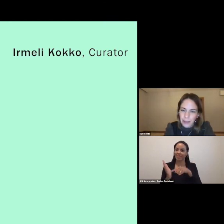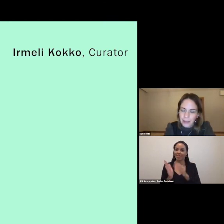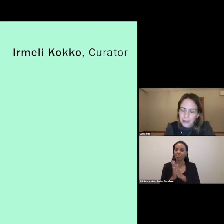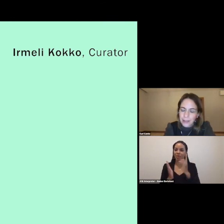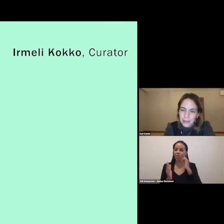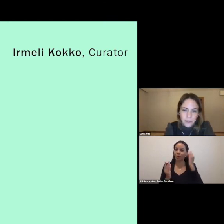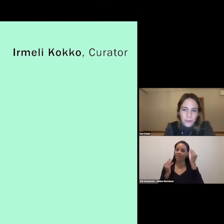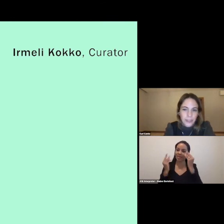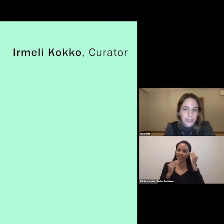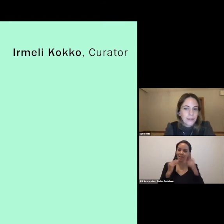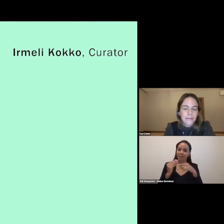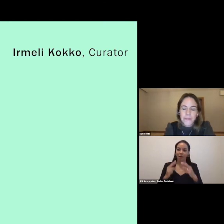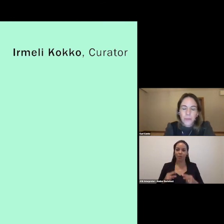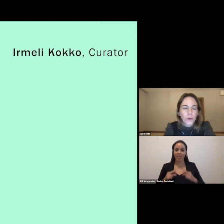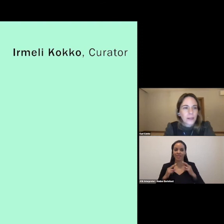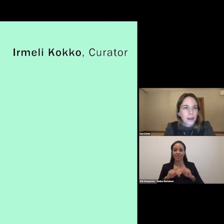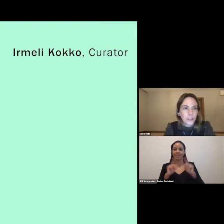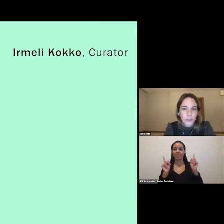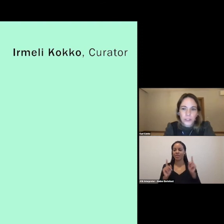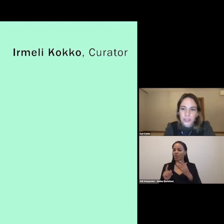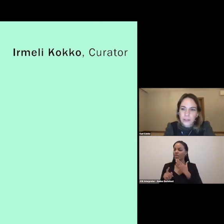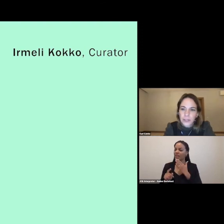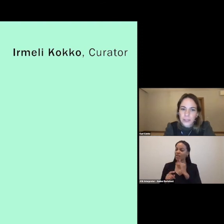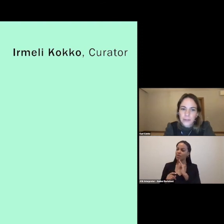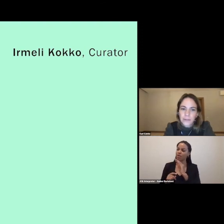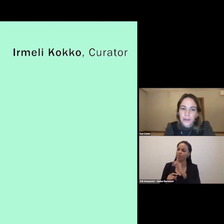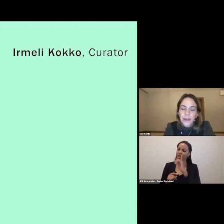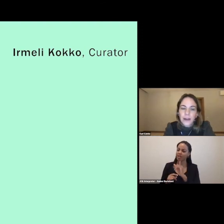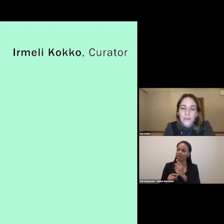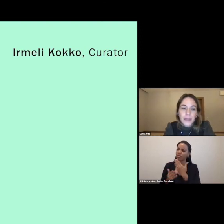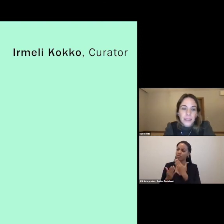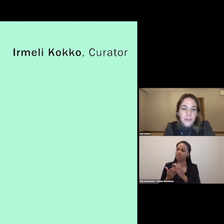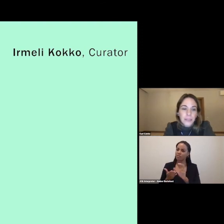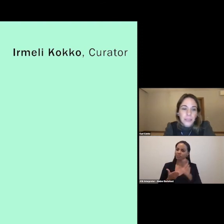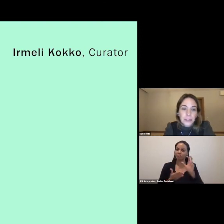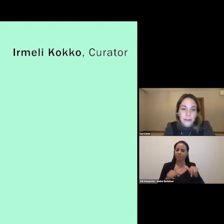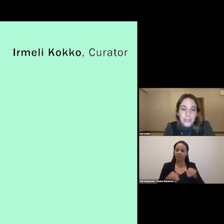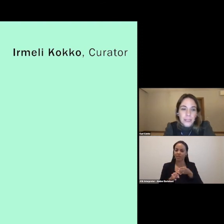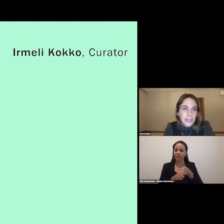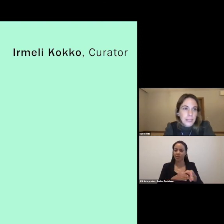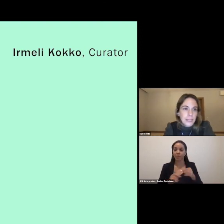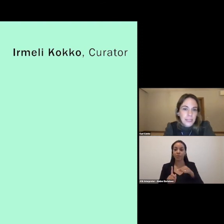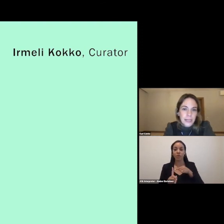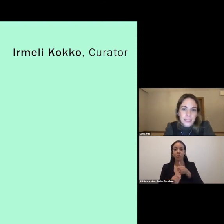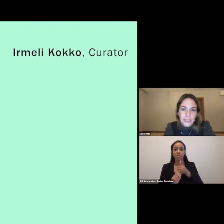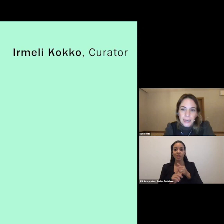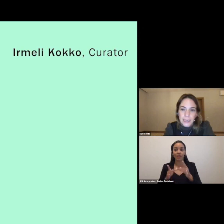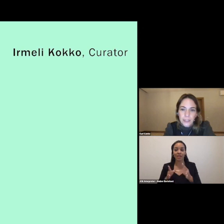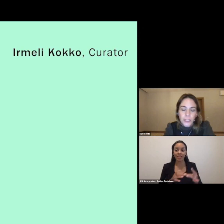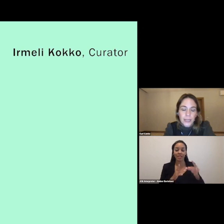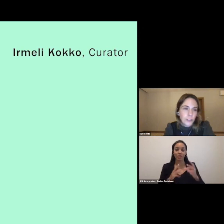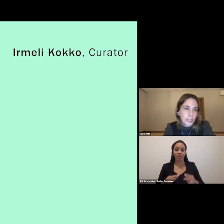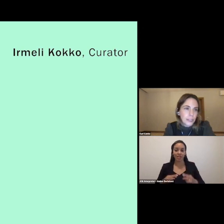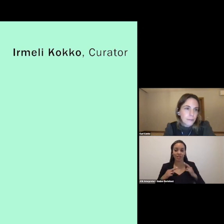for this really important contribution to the field. Irmeli's been a leader in residencies since the